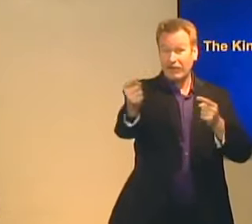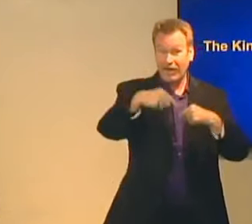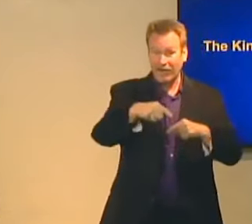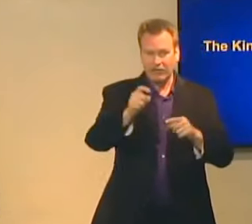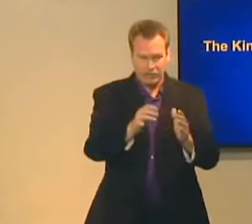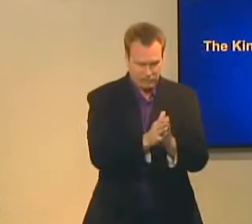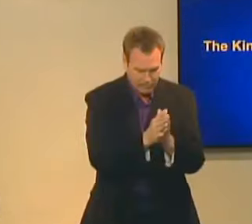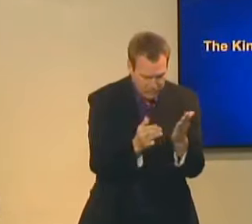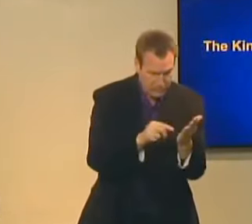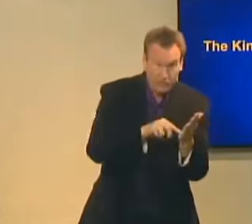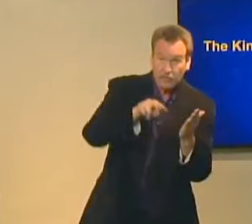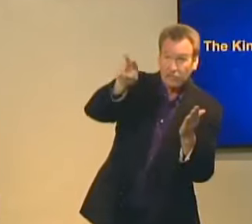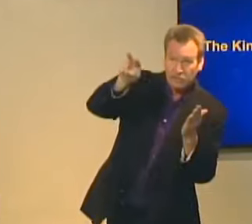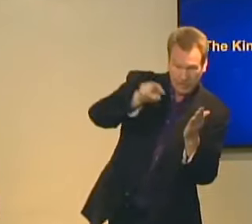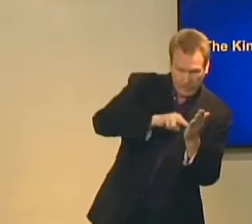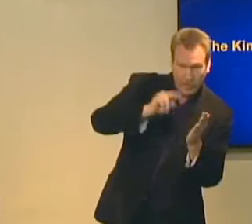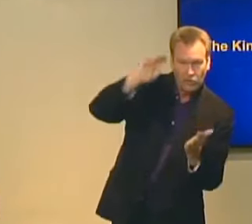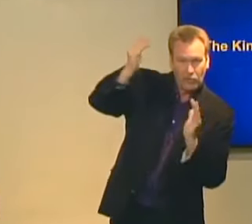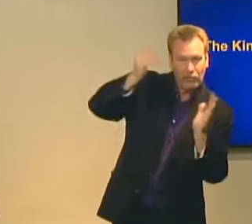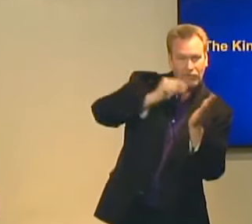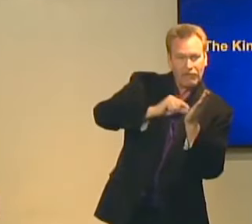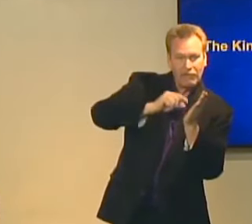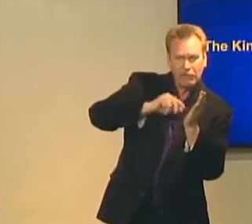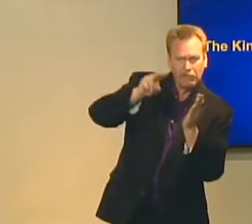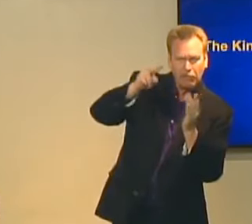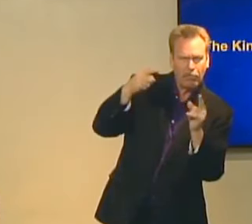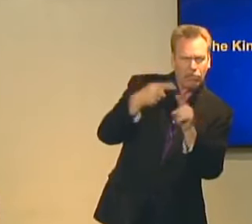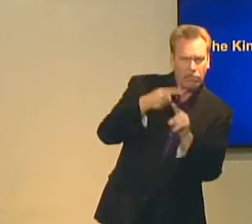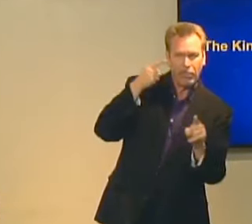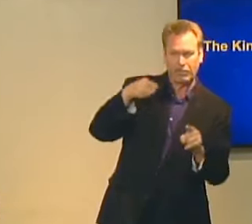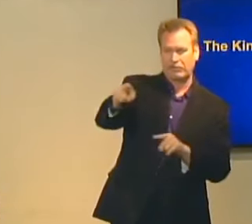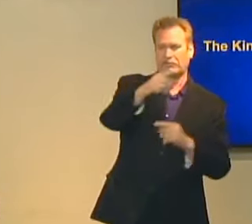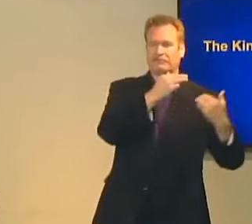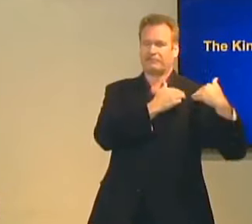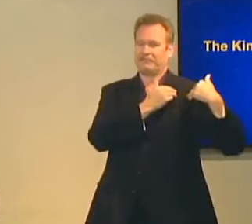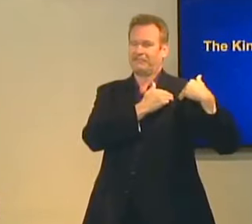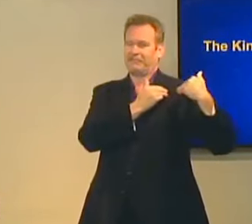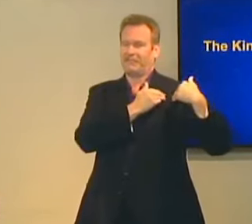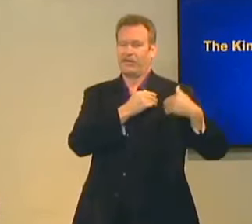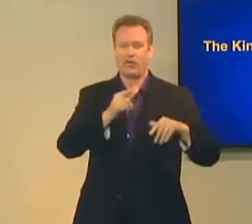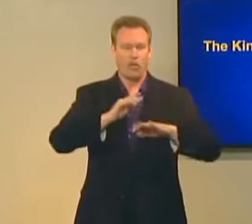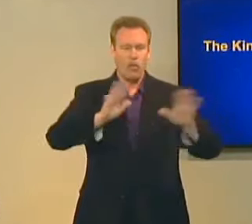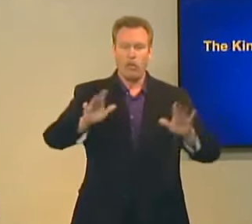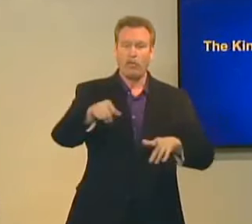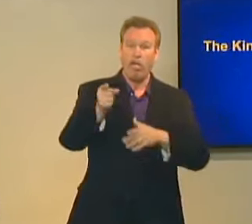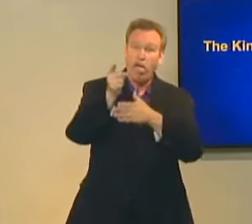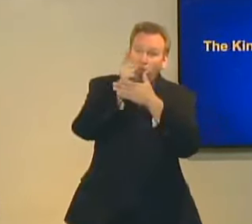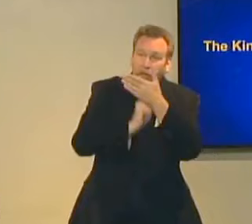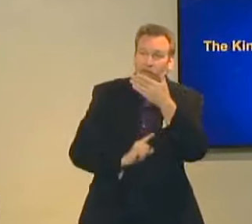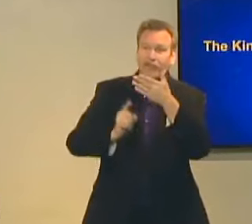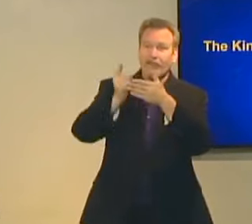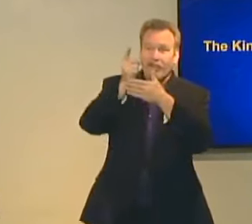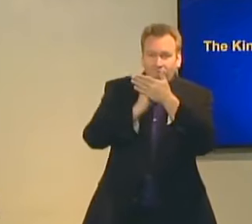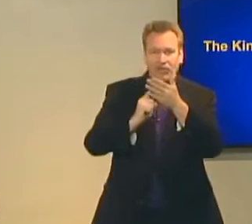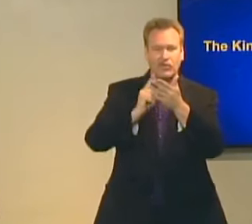and when people see us they say you should see Christ and when you see a pastor you should be studying God's word and you are not